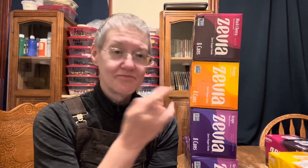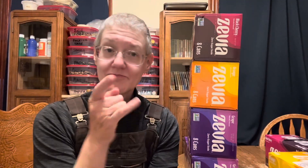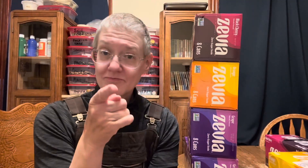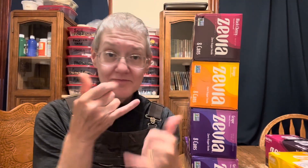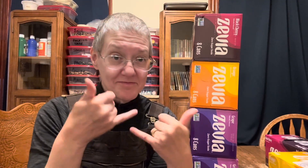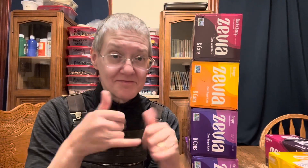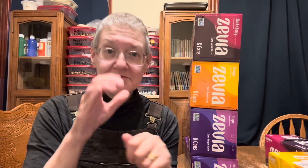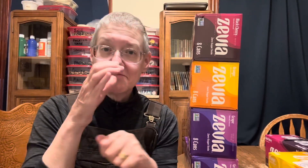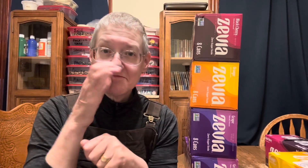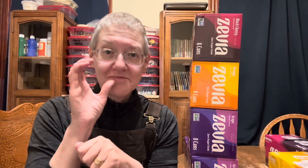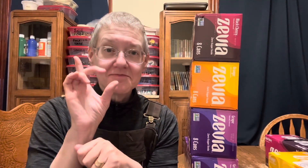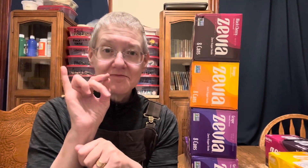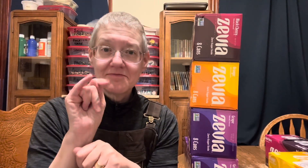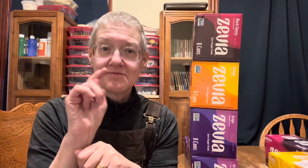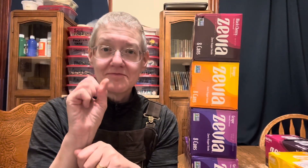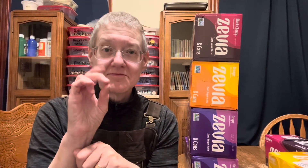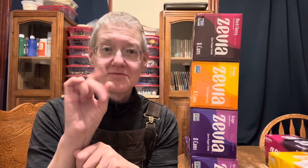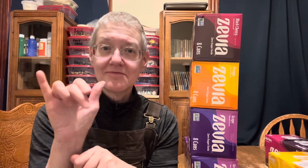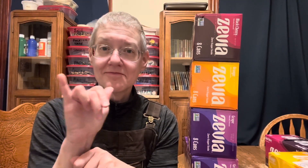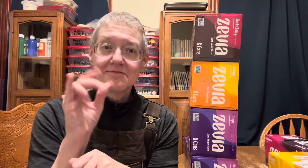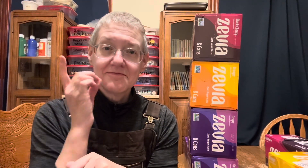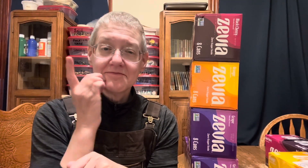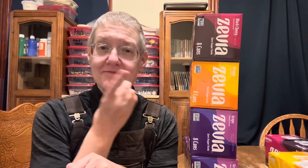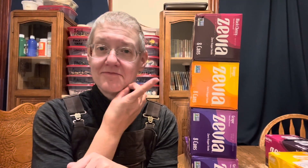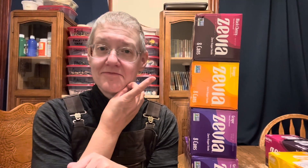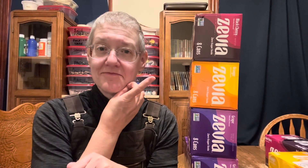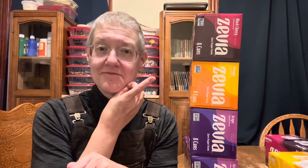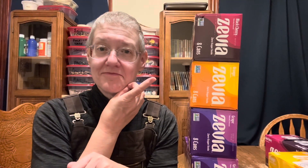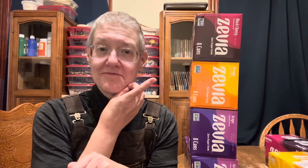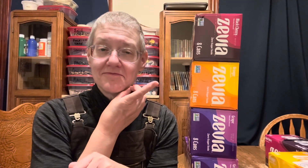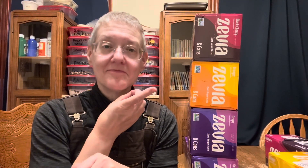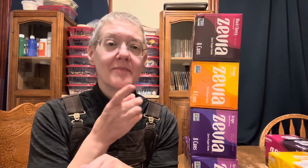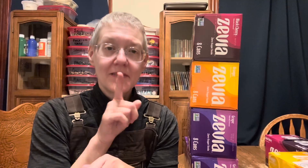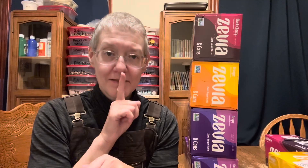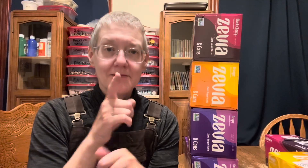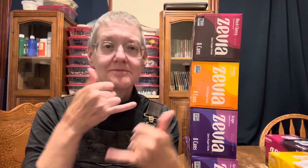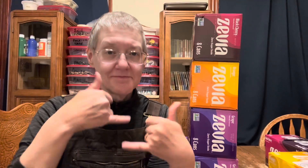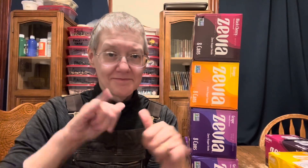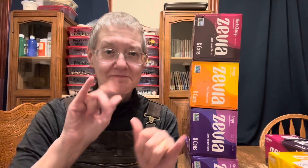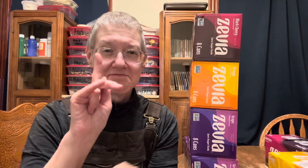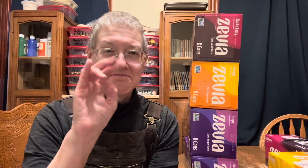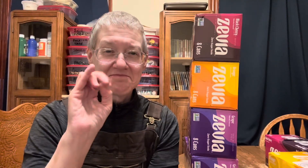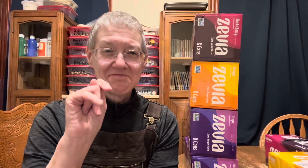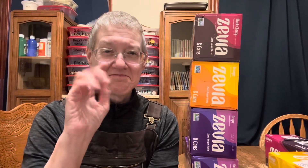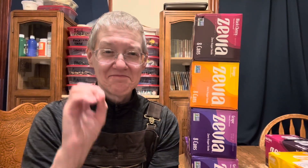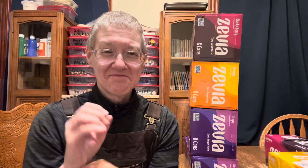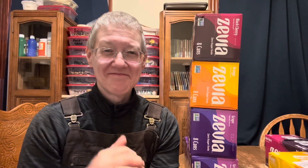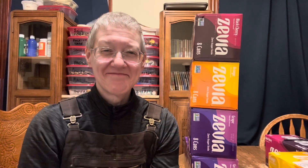the time. If you still drink diet soda like Dale, it's still